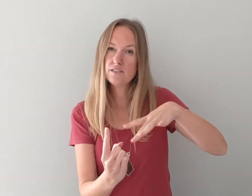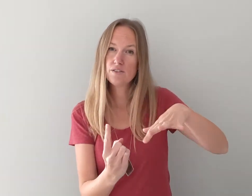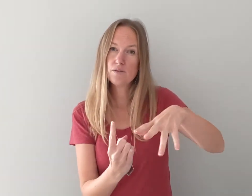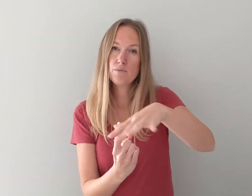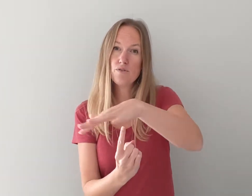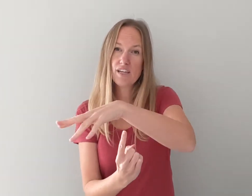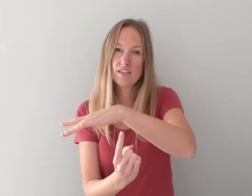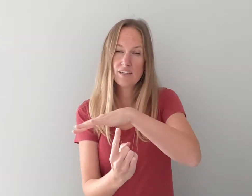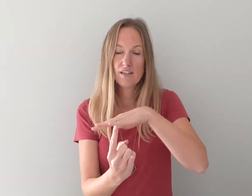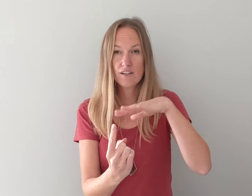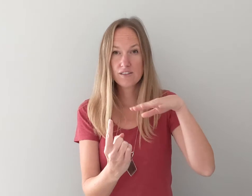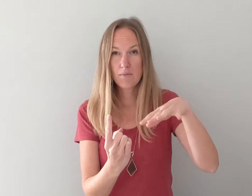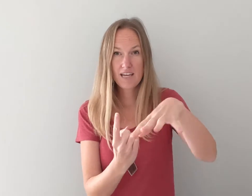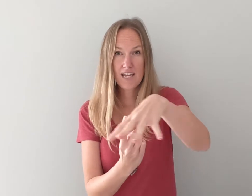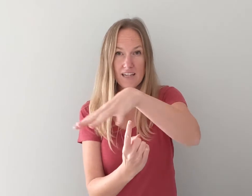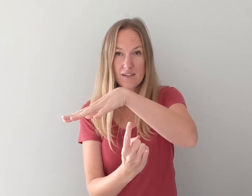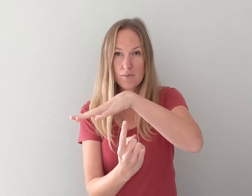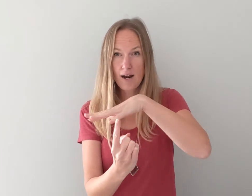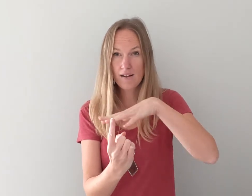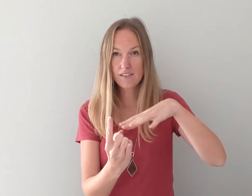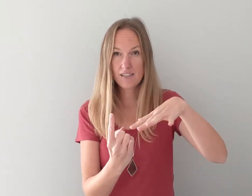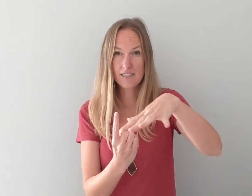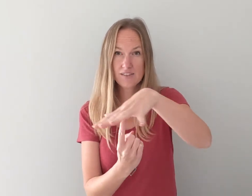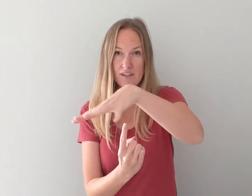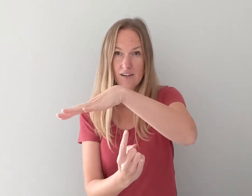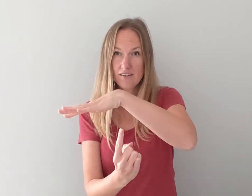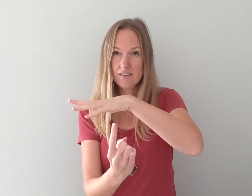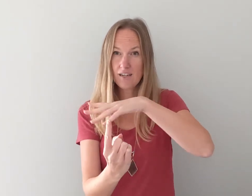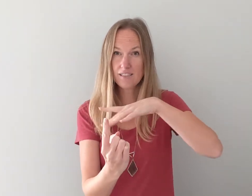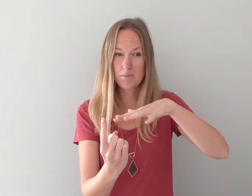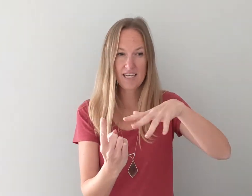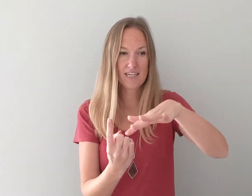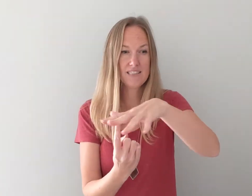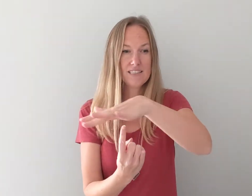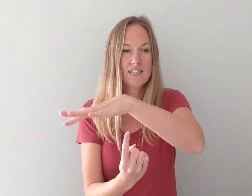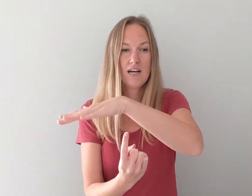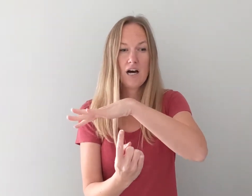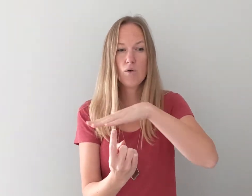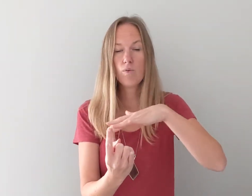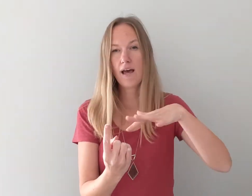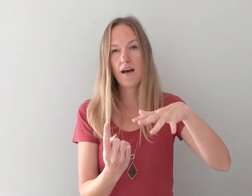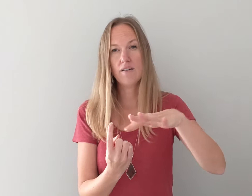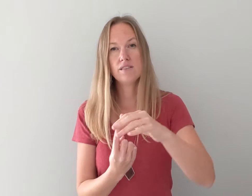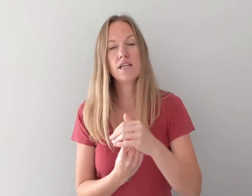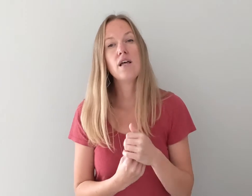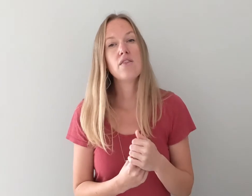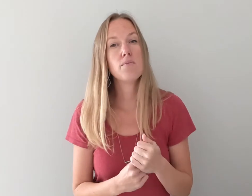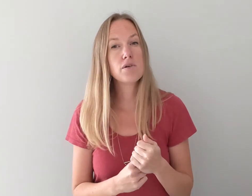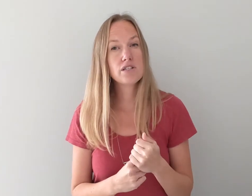you're moving your dominant hand around your index finger on your non-dominant hand, around the mercy